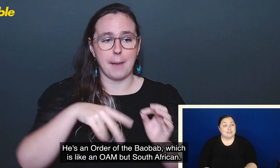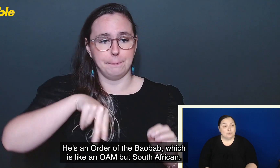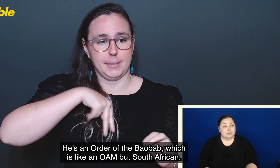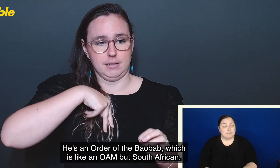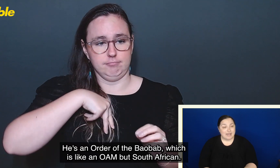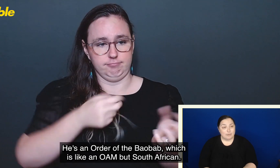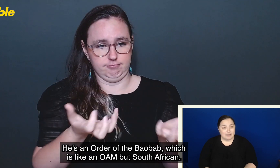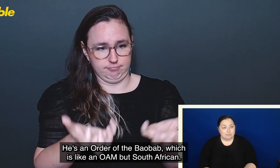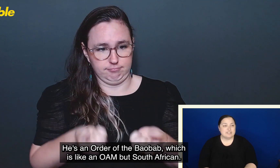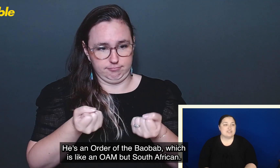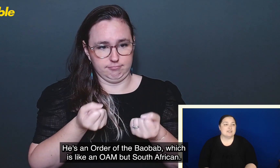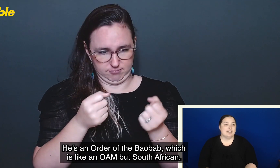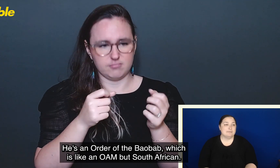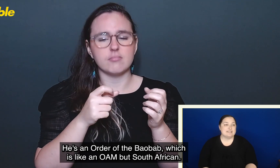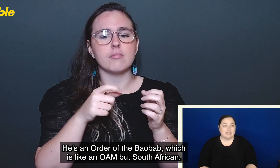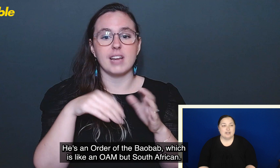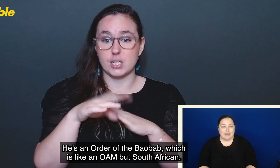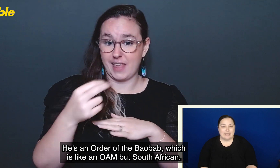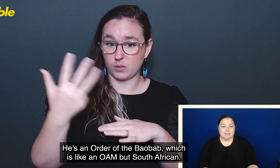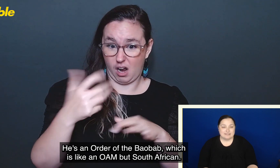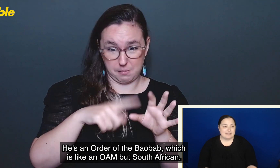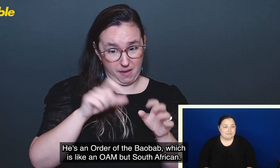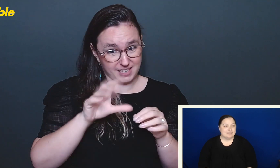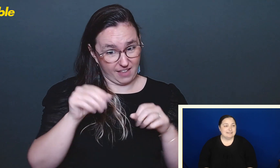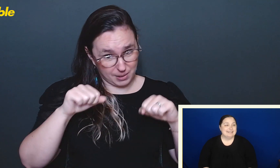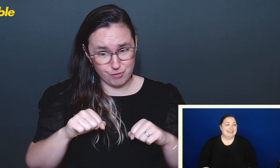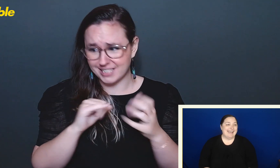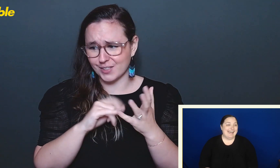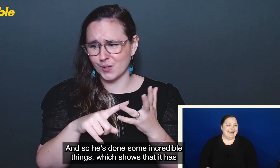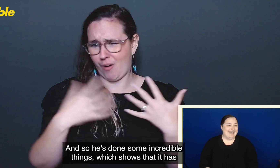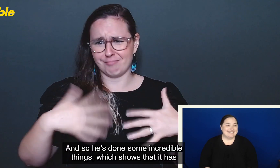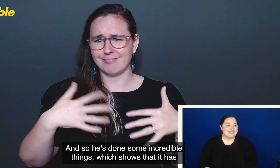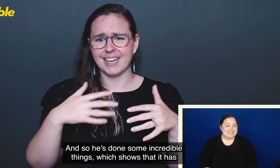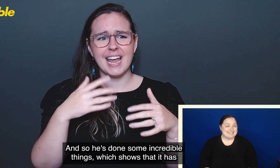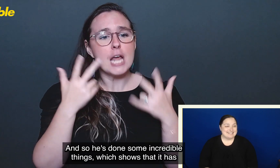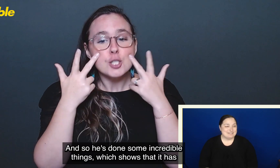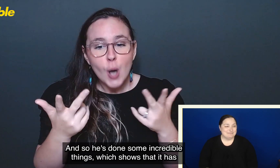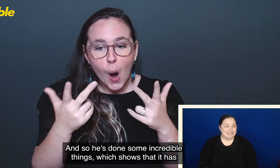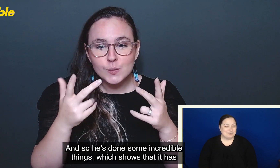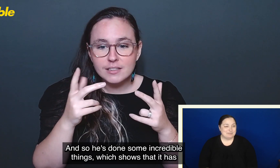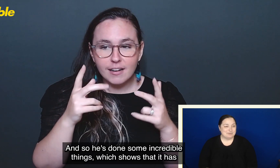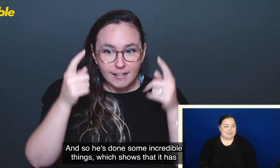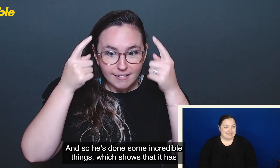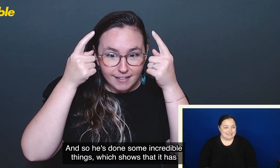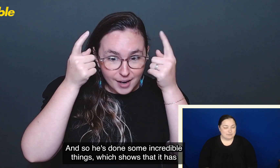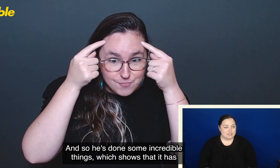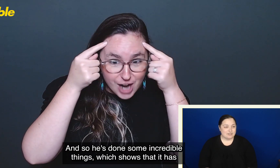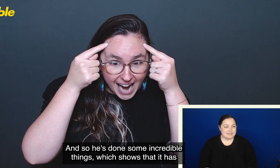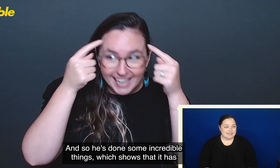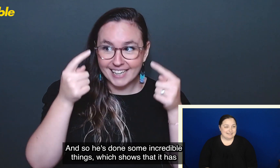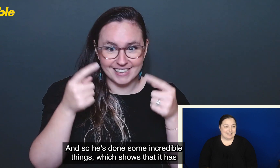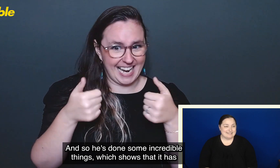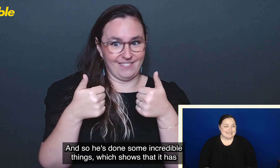He's an Order of a Baobab, which is like an OAM but South African. And so he's done some incredible things, which